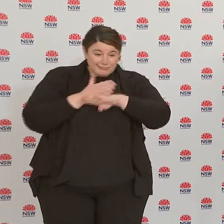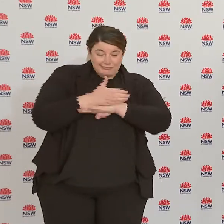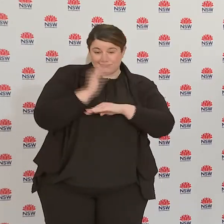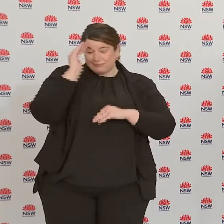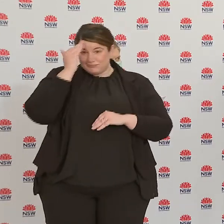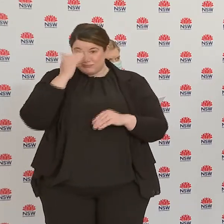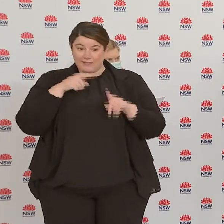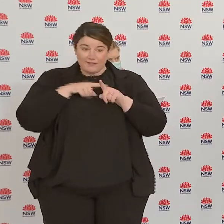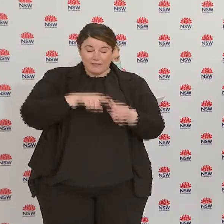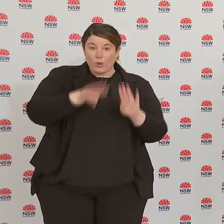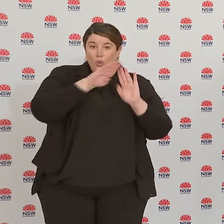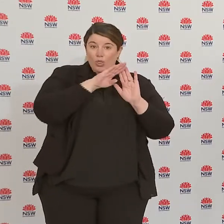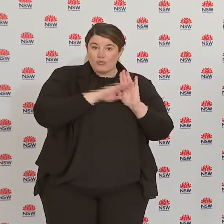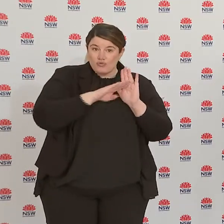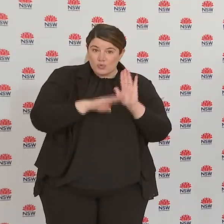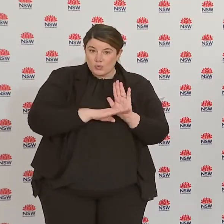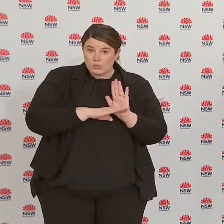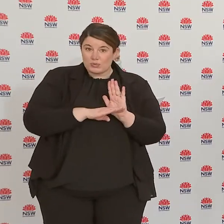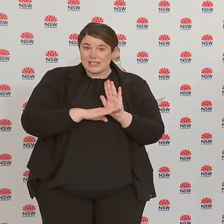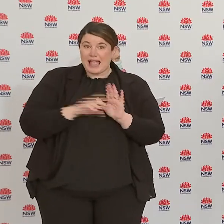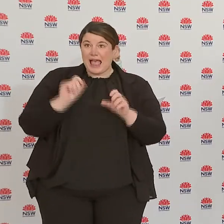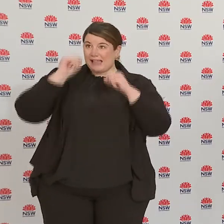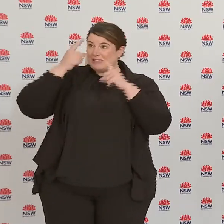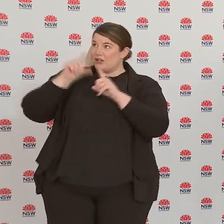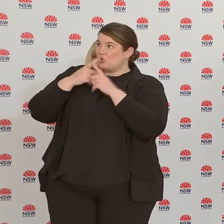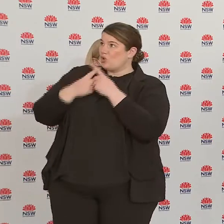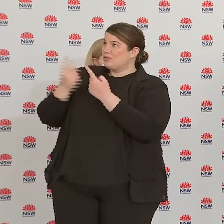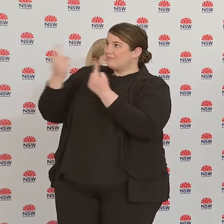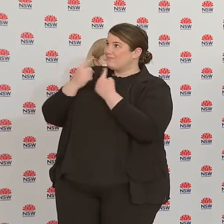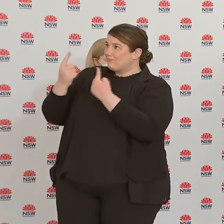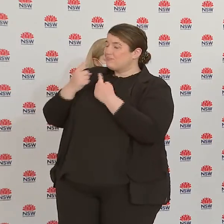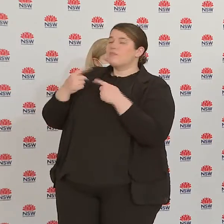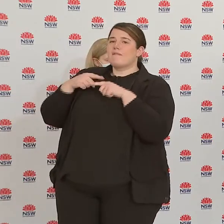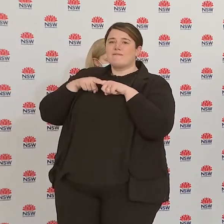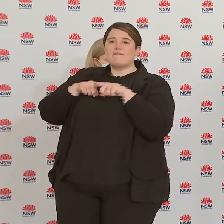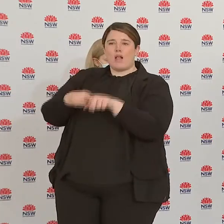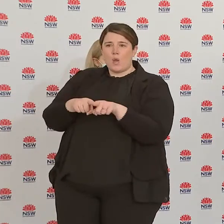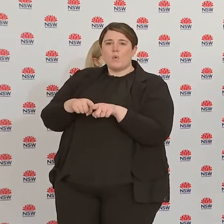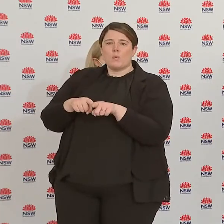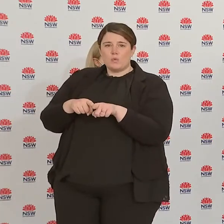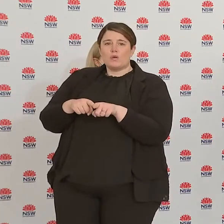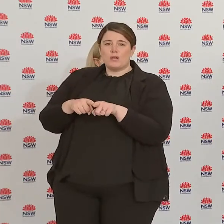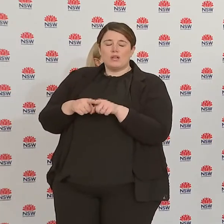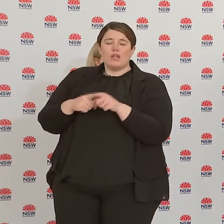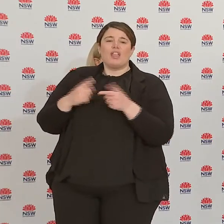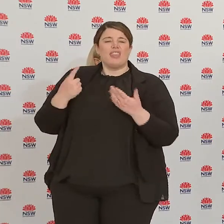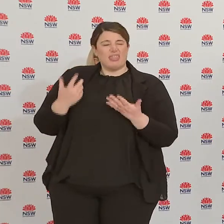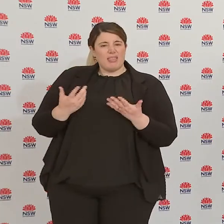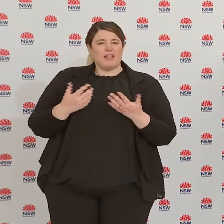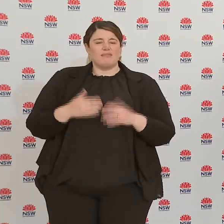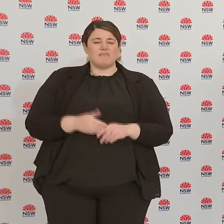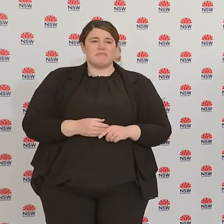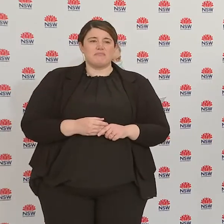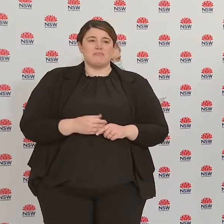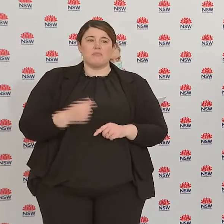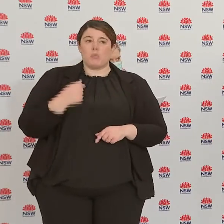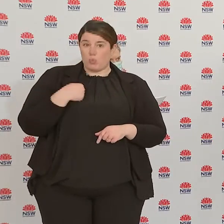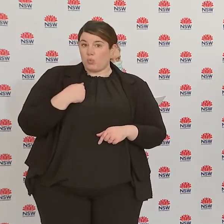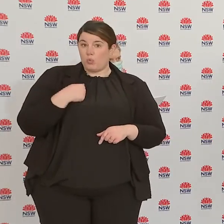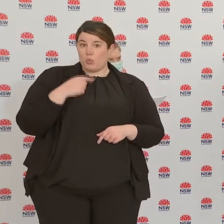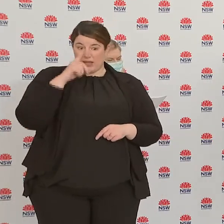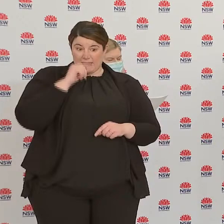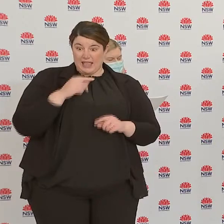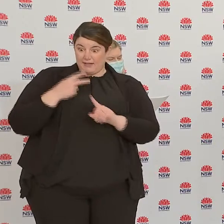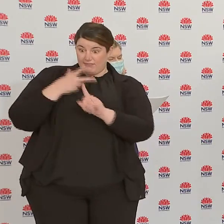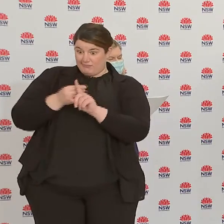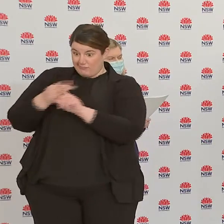numbers, appreciate why the health experts give us advice to do things a certain way, that means also, in combination with higher